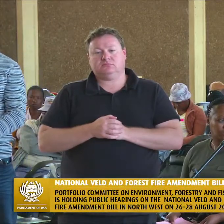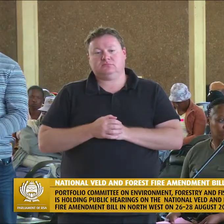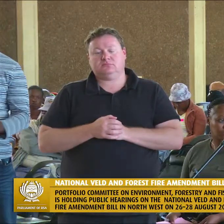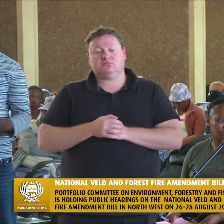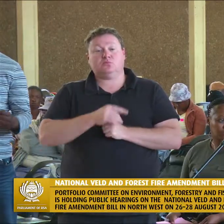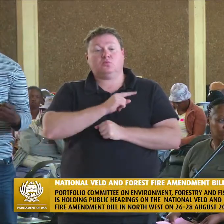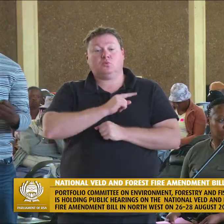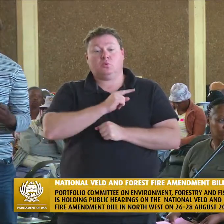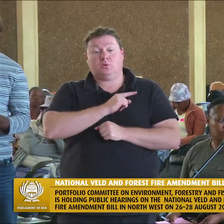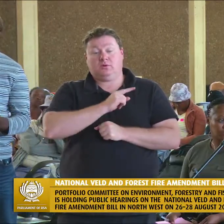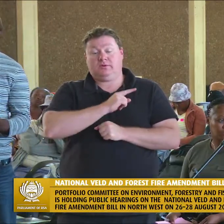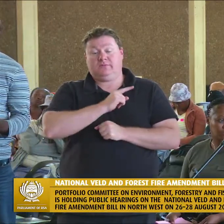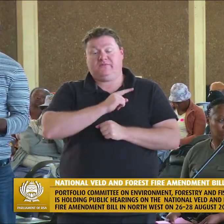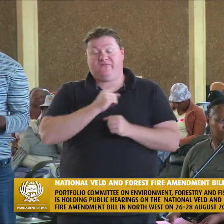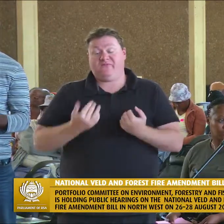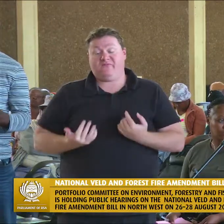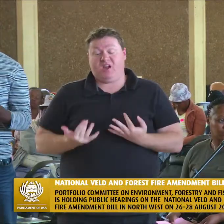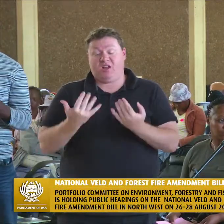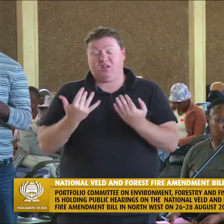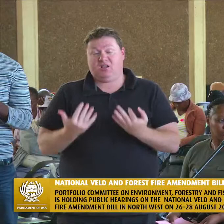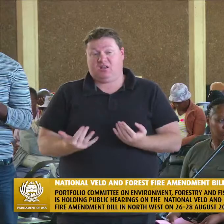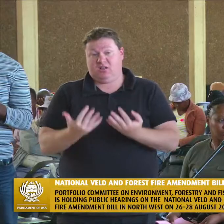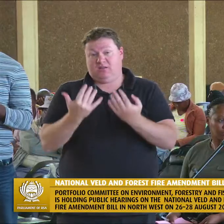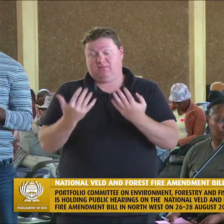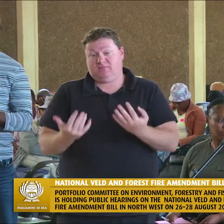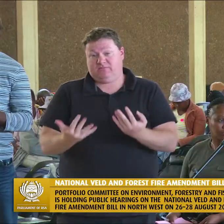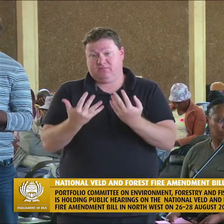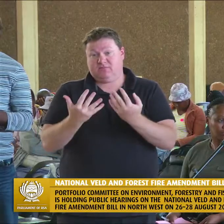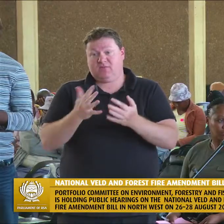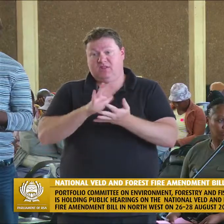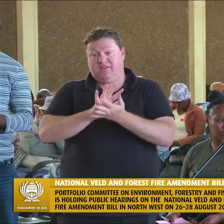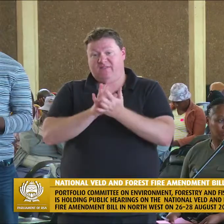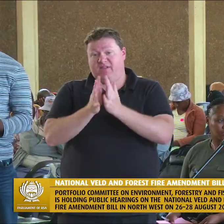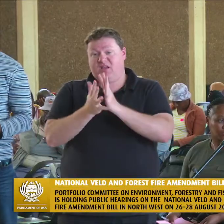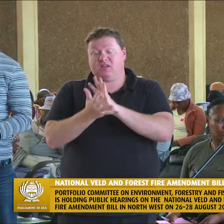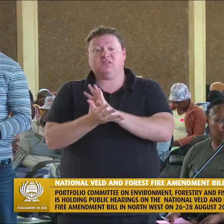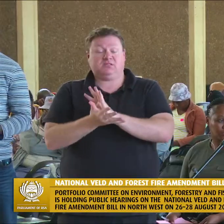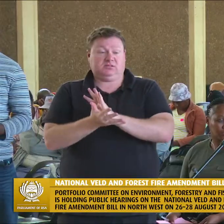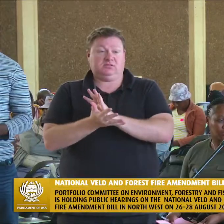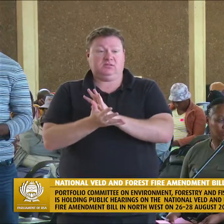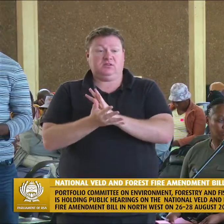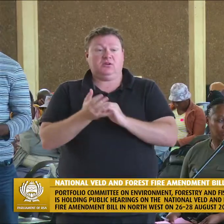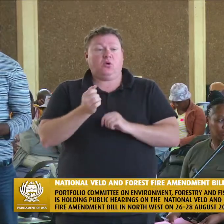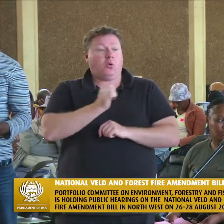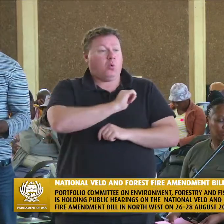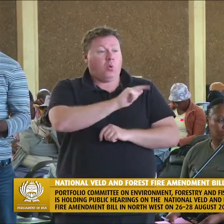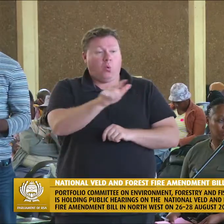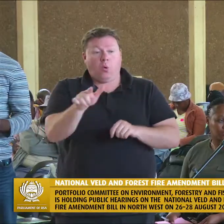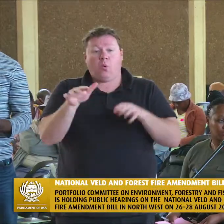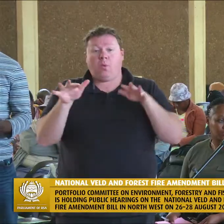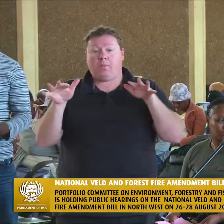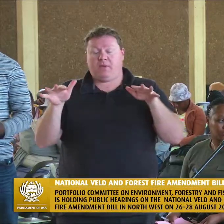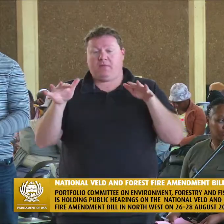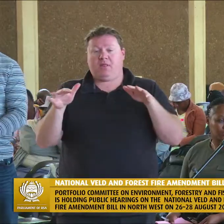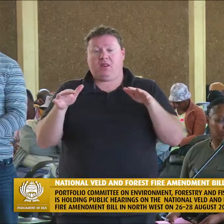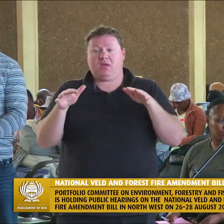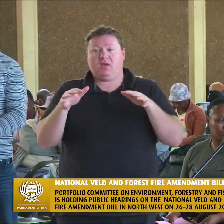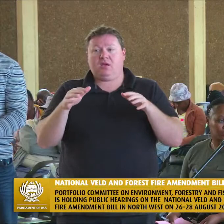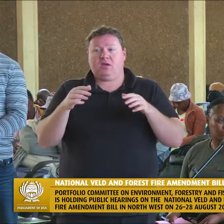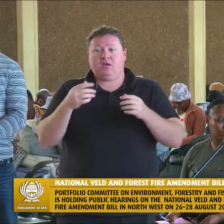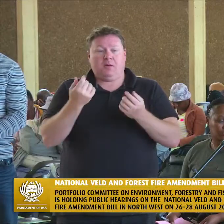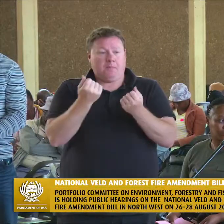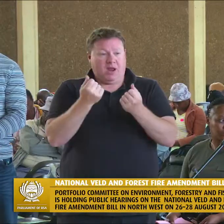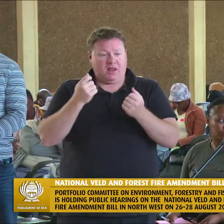because fires affects the livelihood of the people affect the